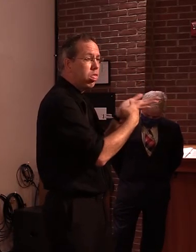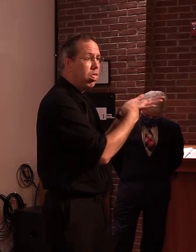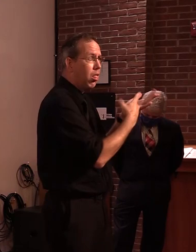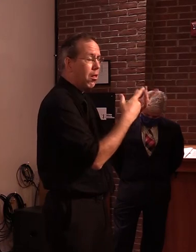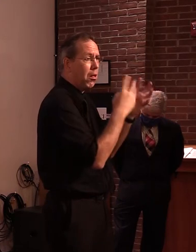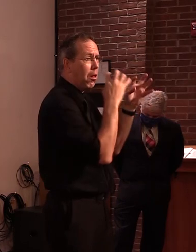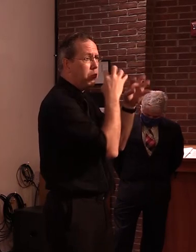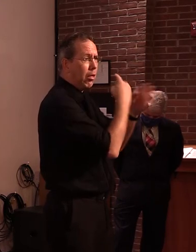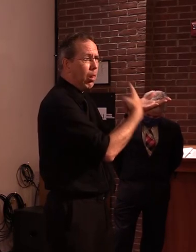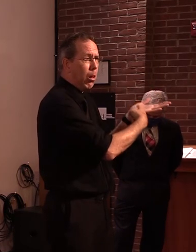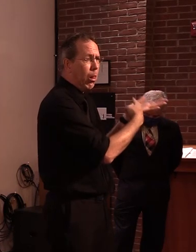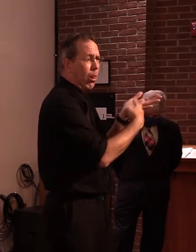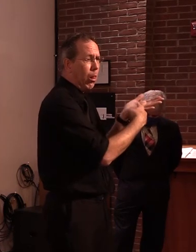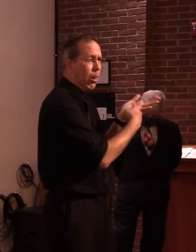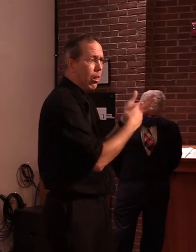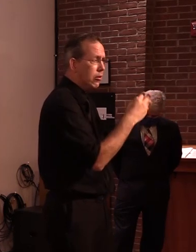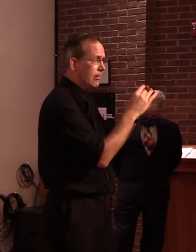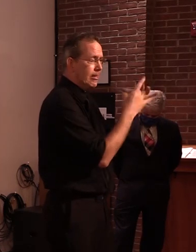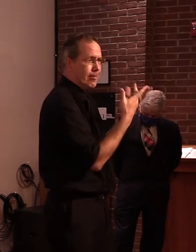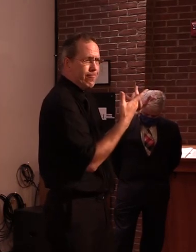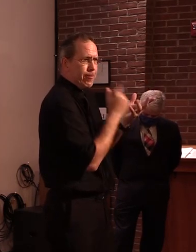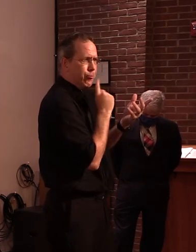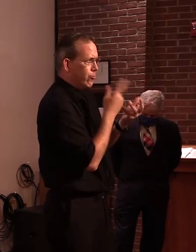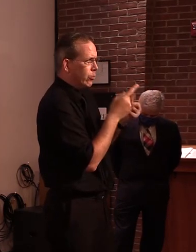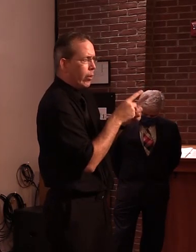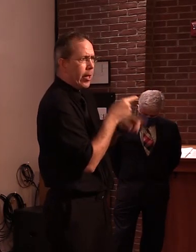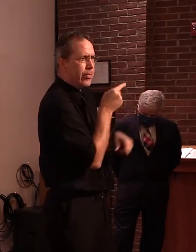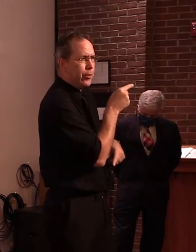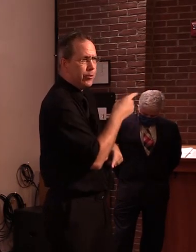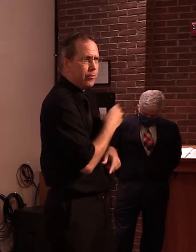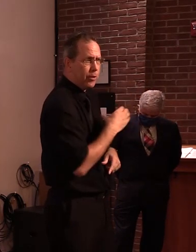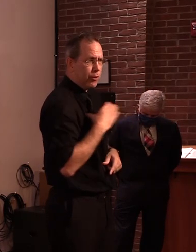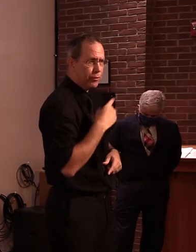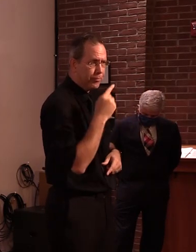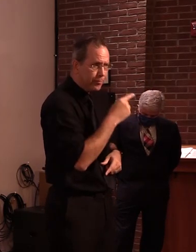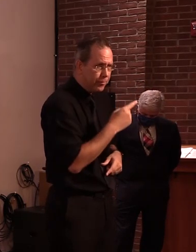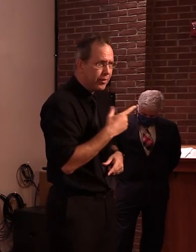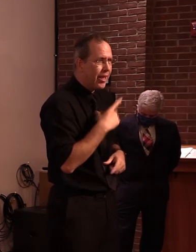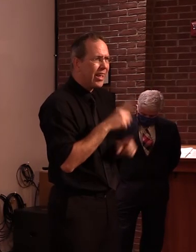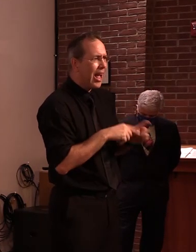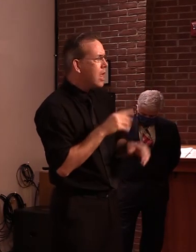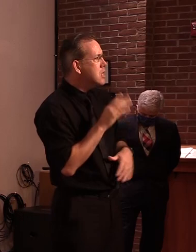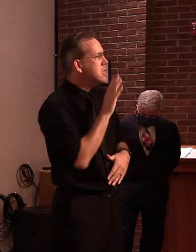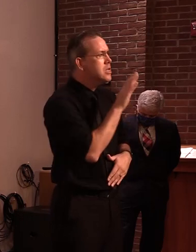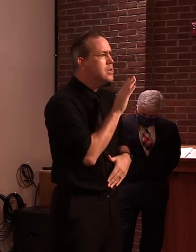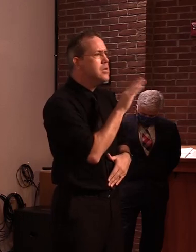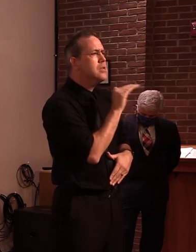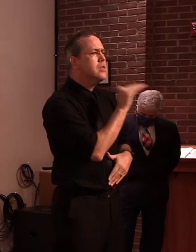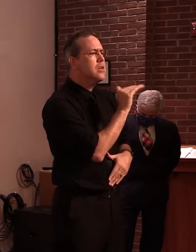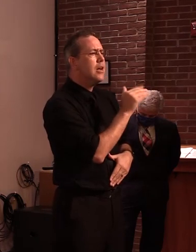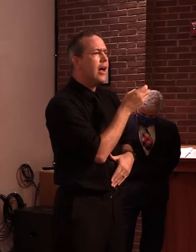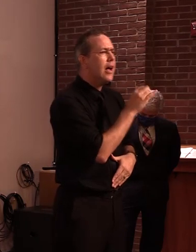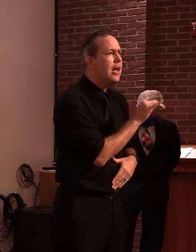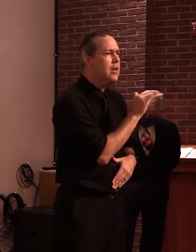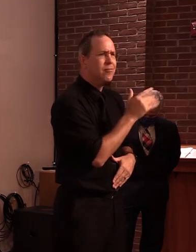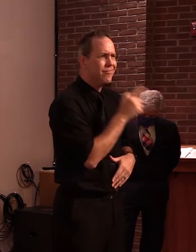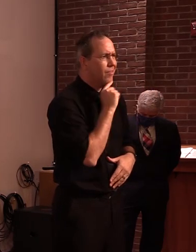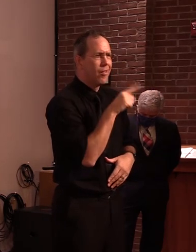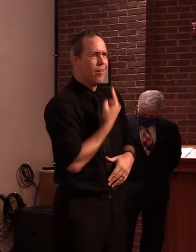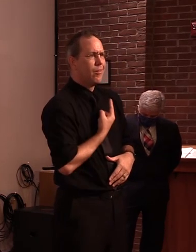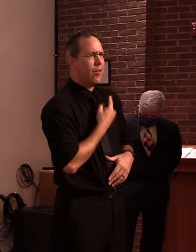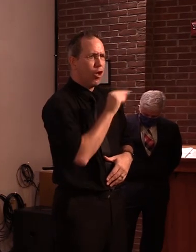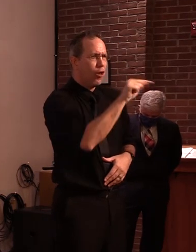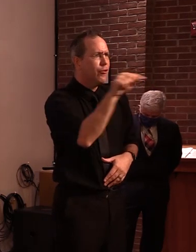freighted with things that are beyond the control of Vermont and the other 49 states. So it may take some time